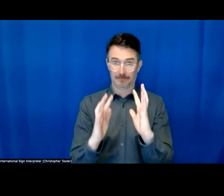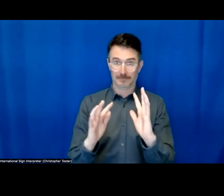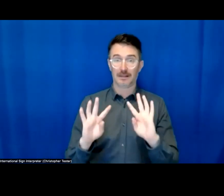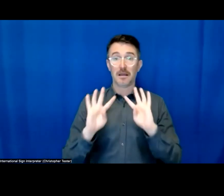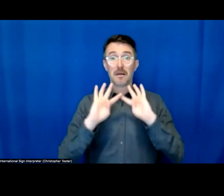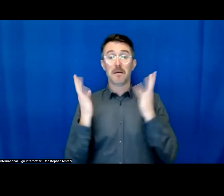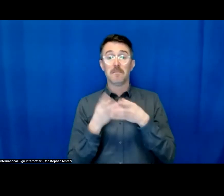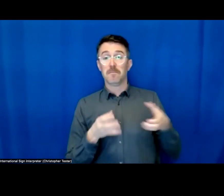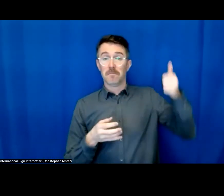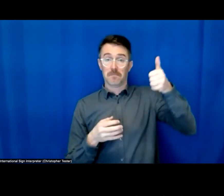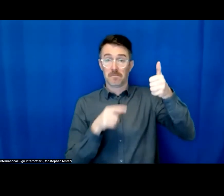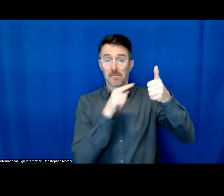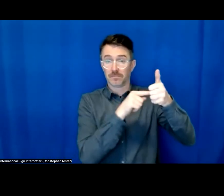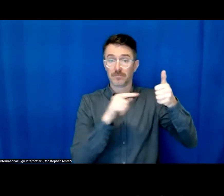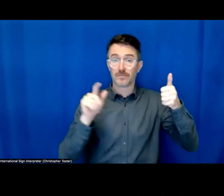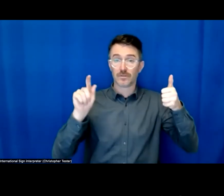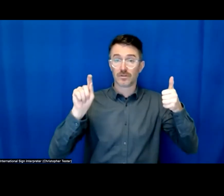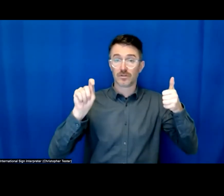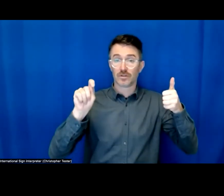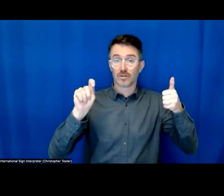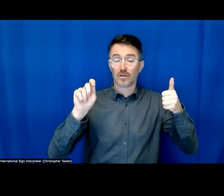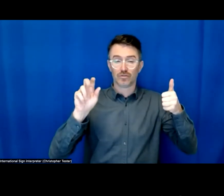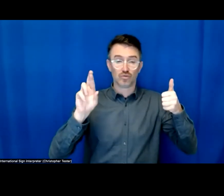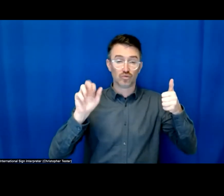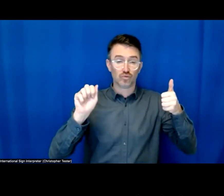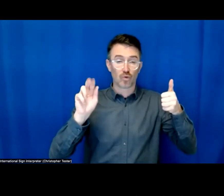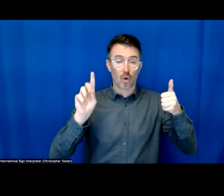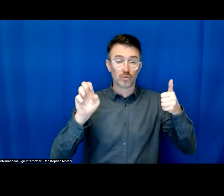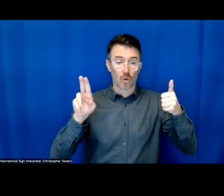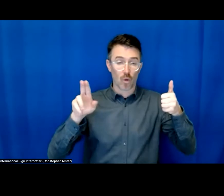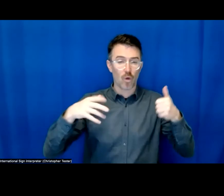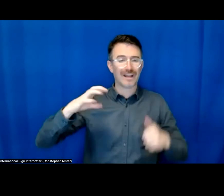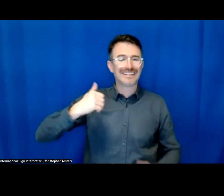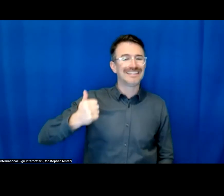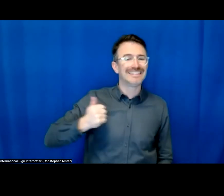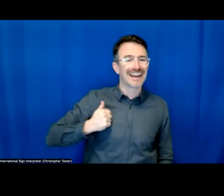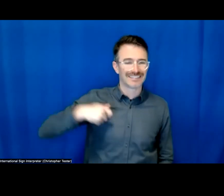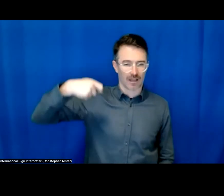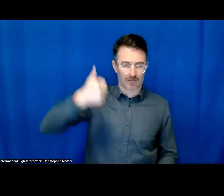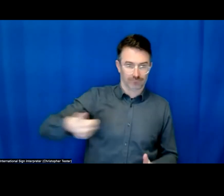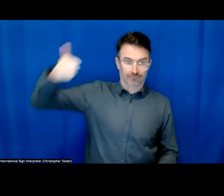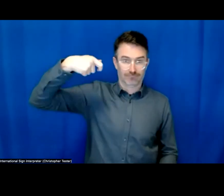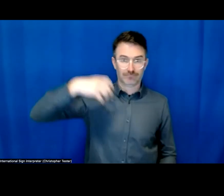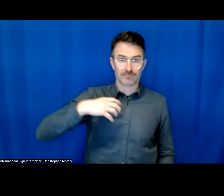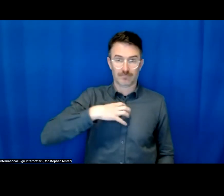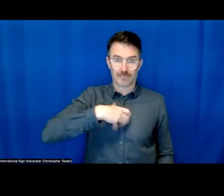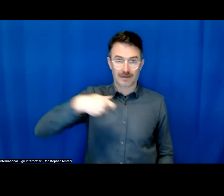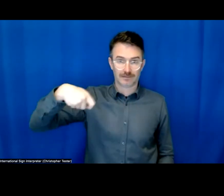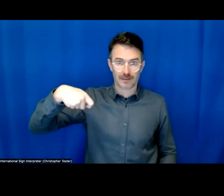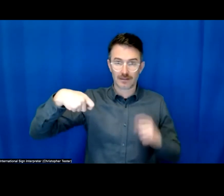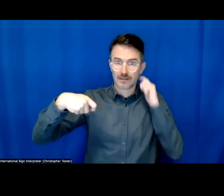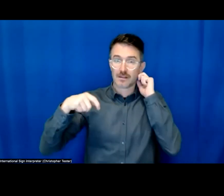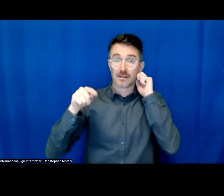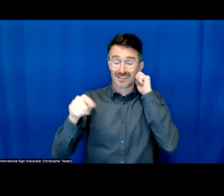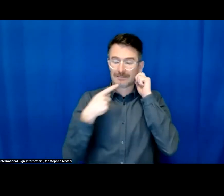This funding will support developing countries to mitigate, adapt, and build resilience to climate change. And 80% of projects will